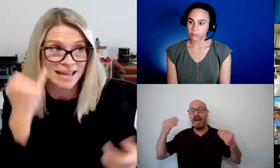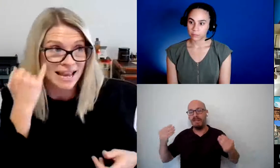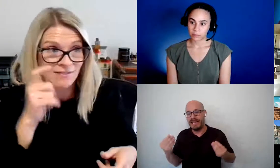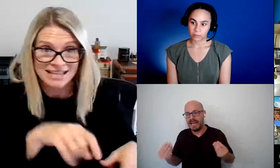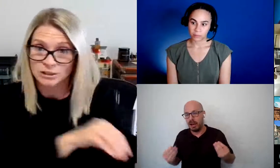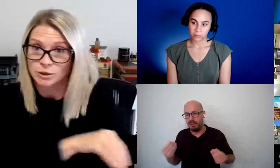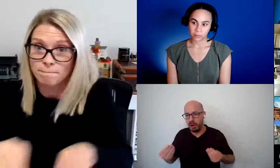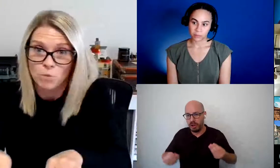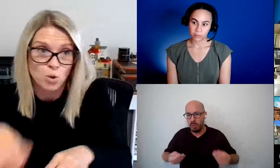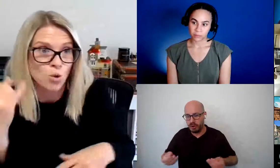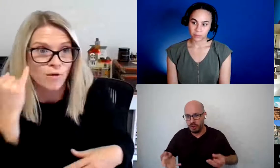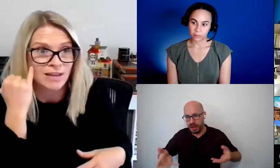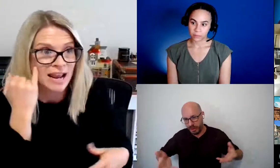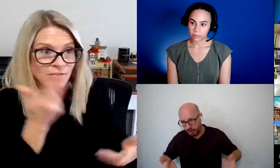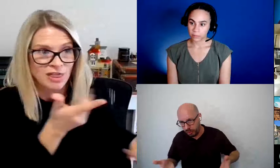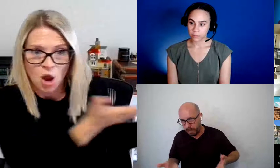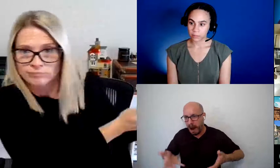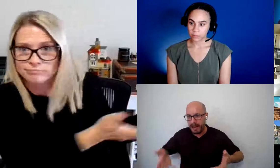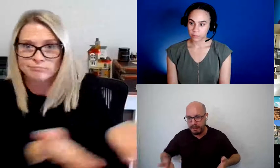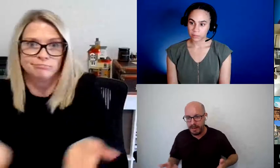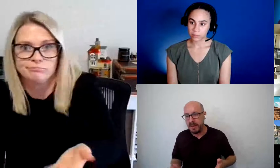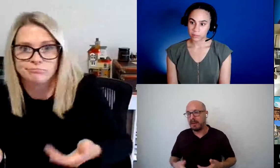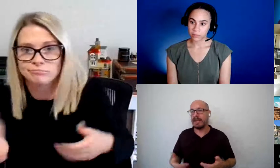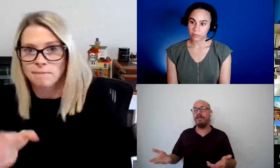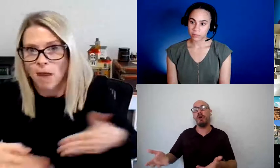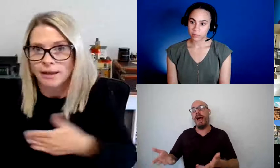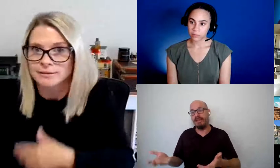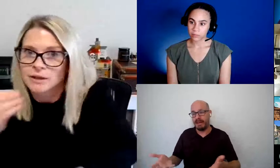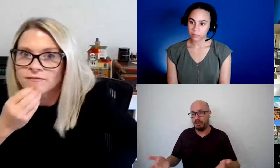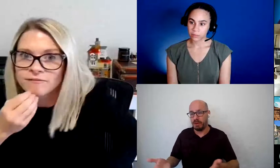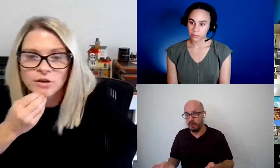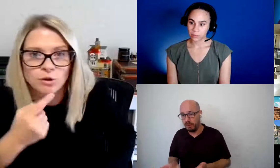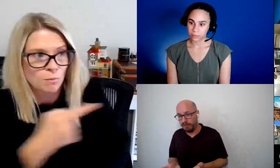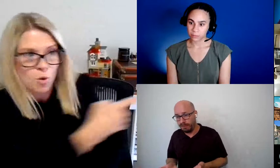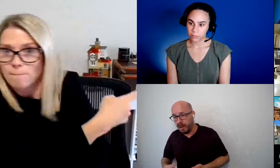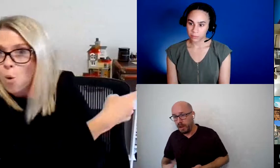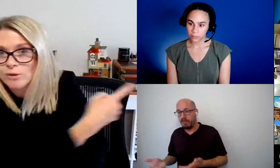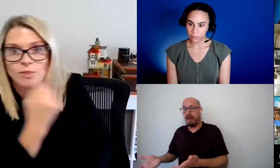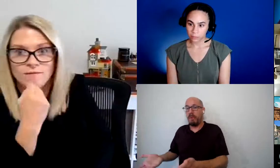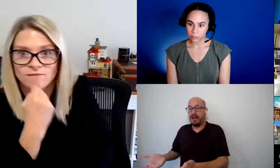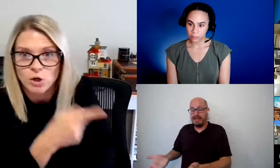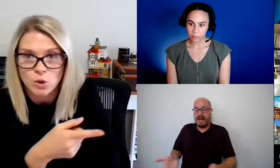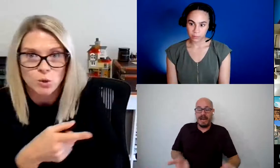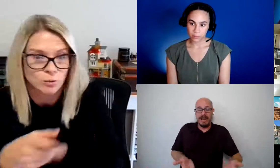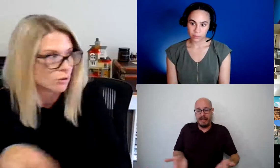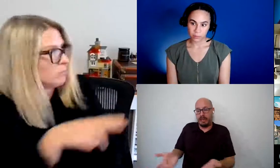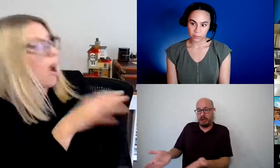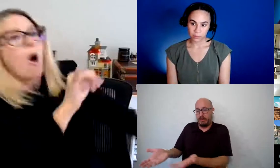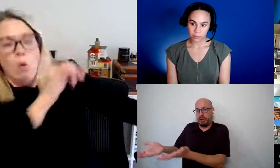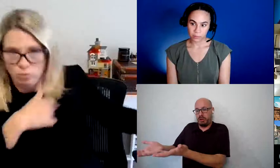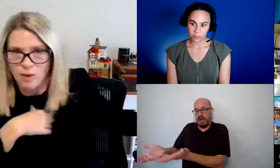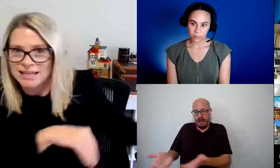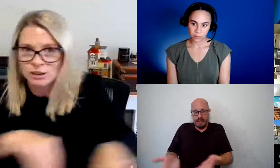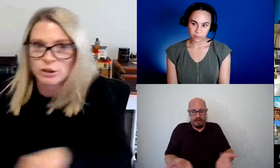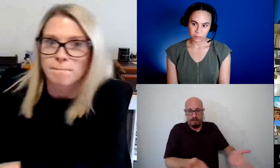may want to have an idea of what you want to gesture or mine. Like, if you're asking them to move, you may want to say, like, you know, just kind of, like,